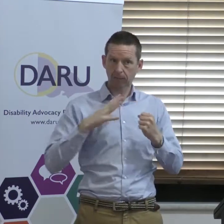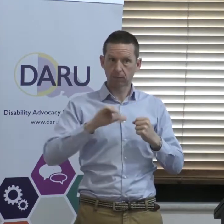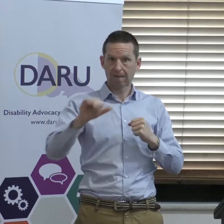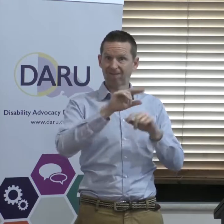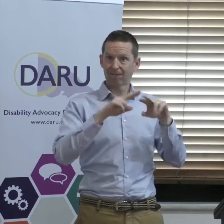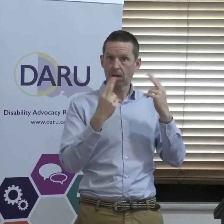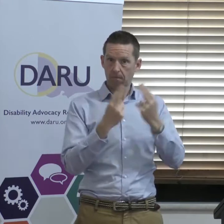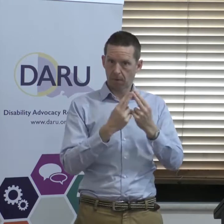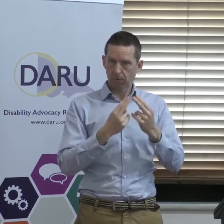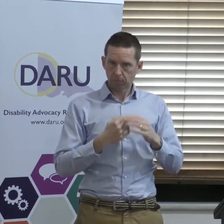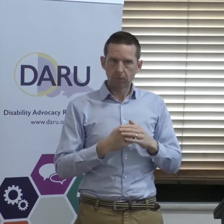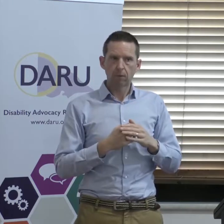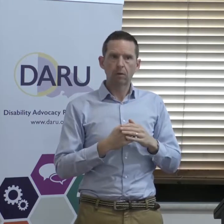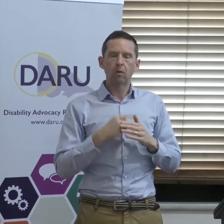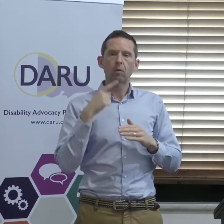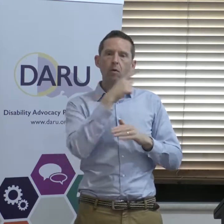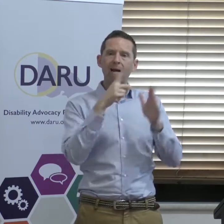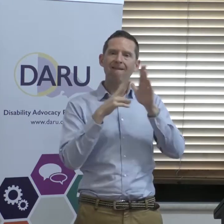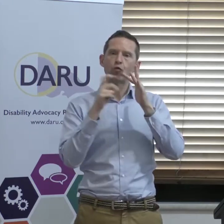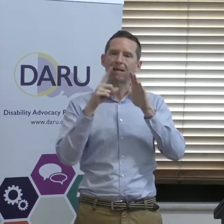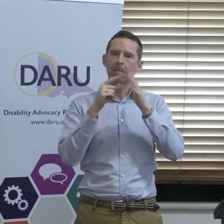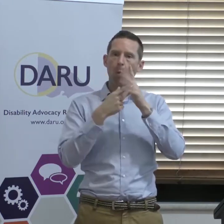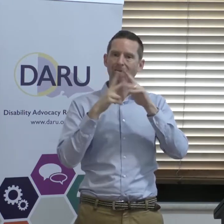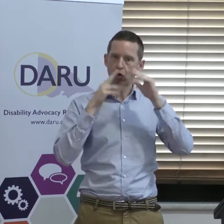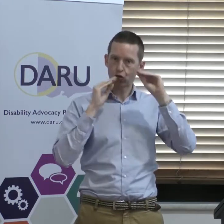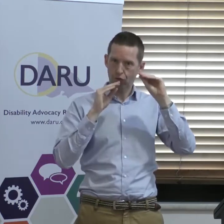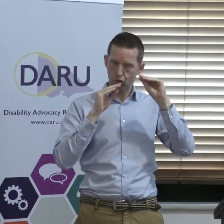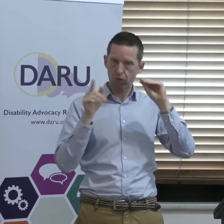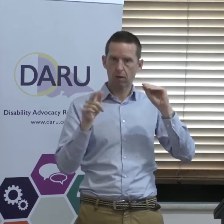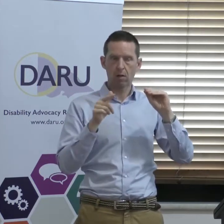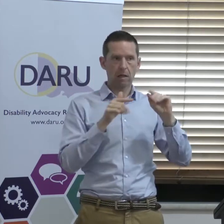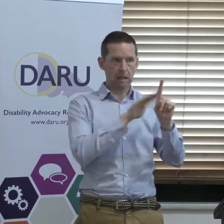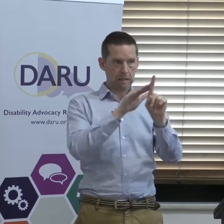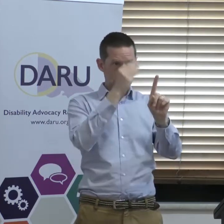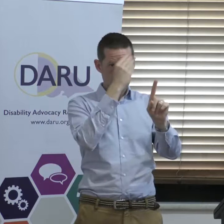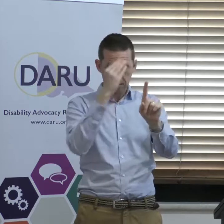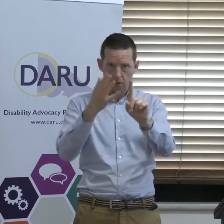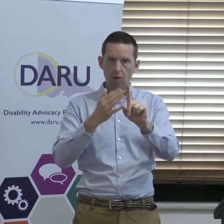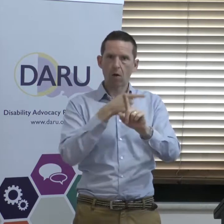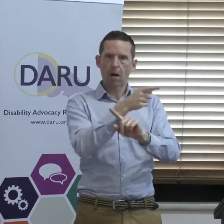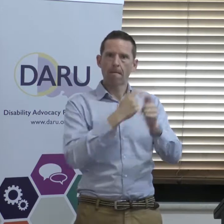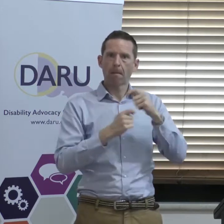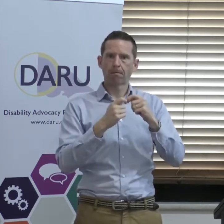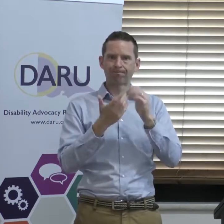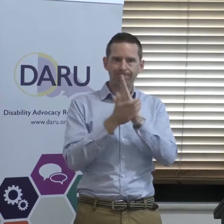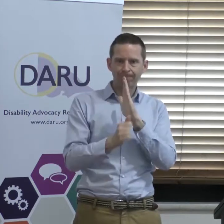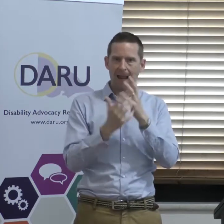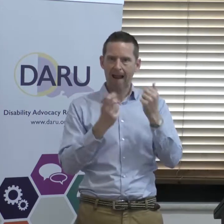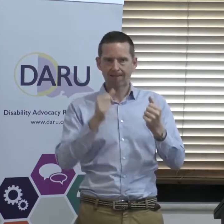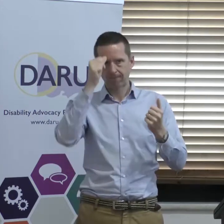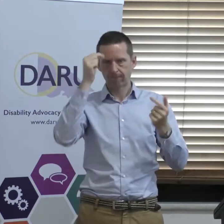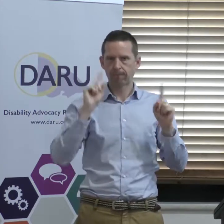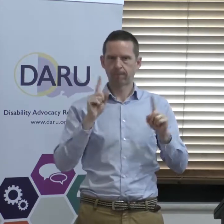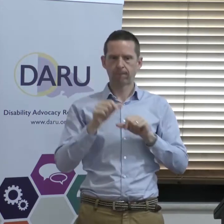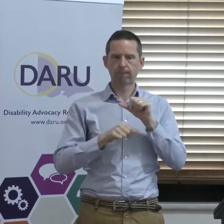families, and the Victorian Department of Education to provide teachers with the latest information and practical